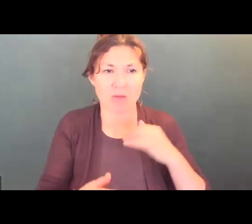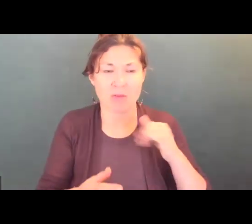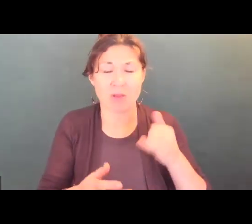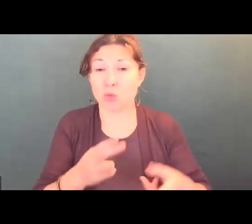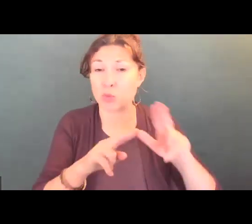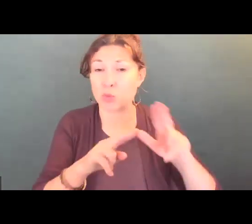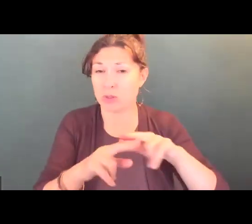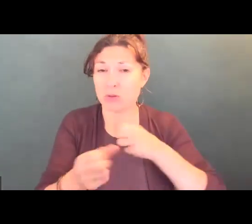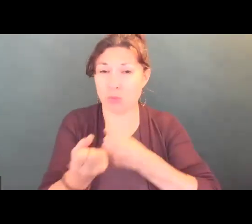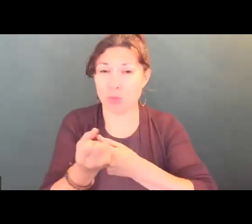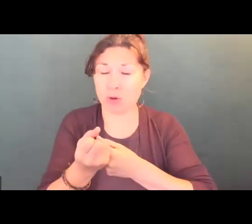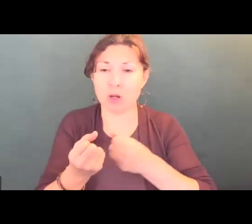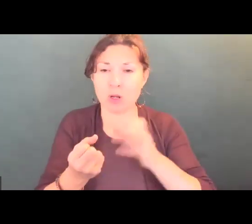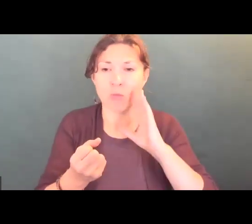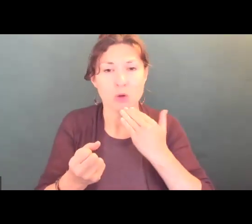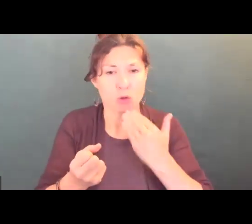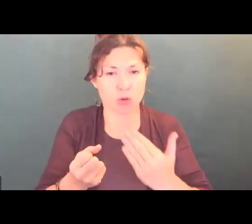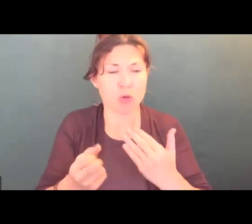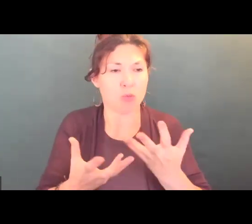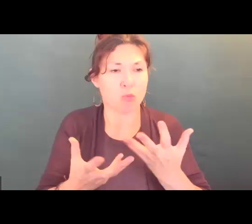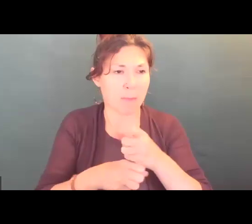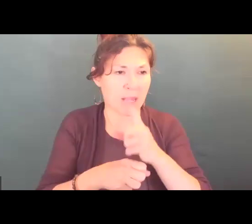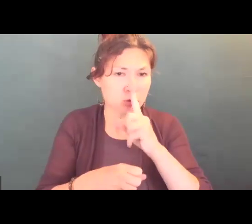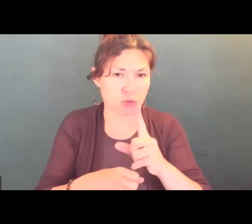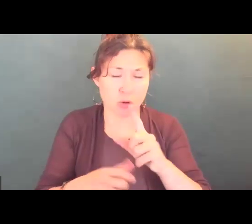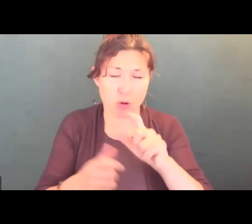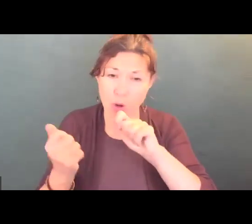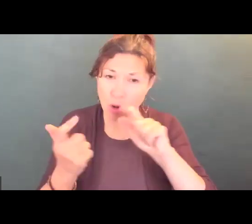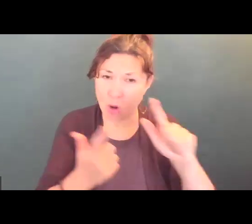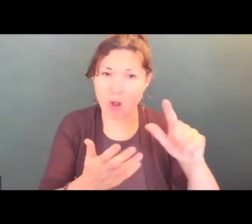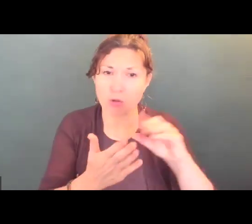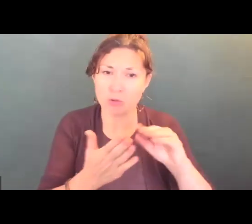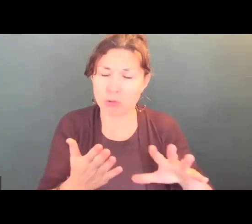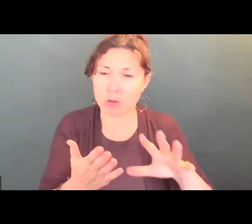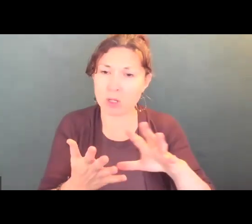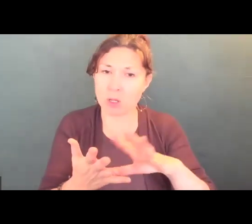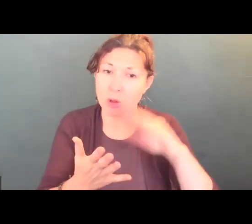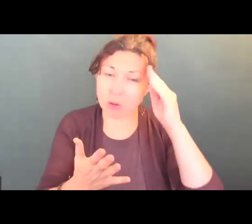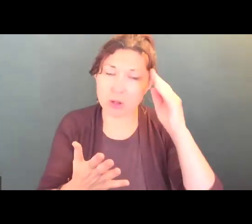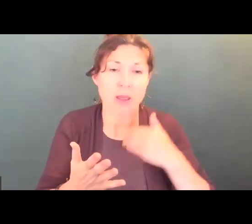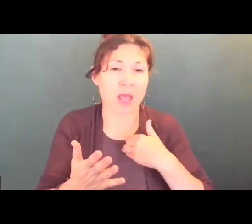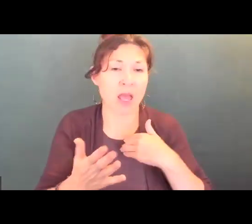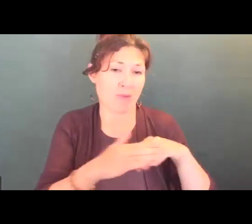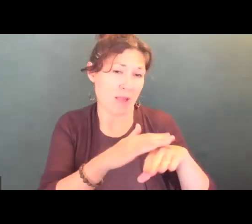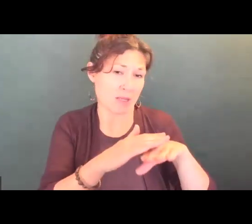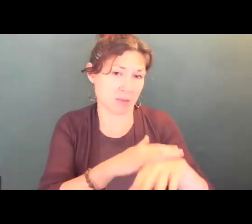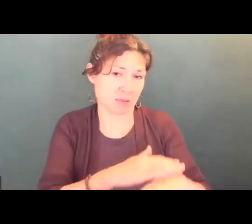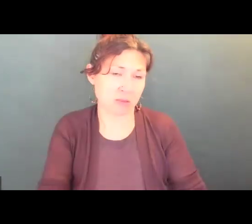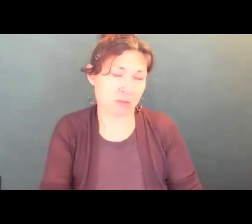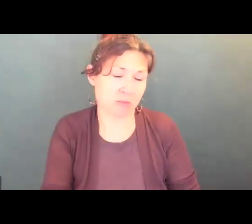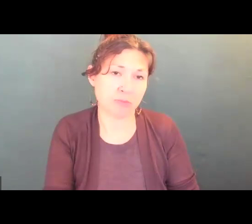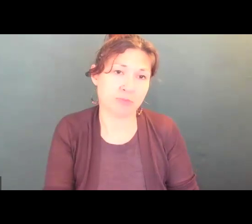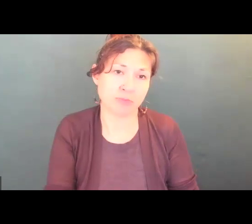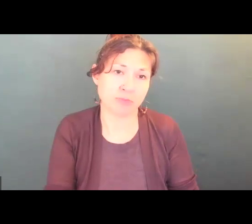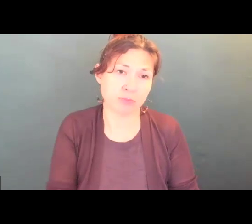helpful to make sure all of our kids are learning and have access to opportunities. It's a